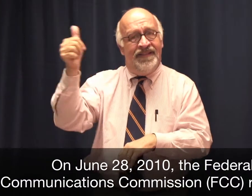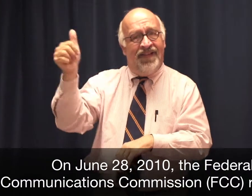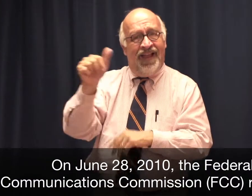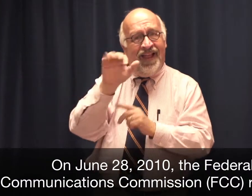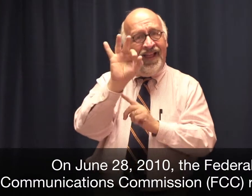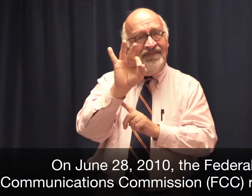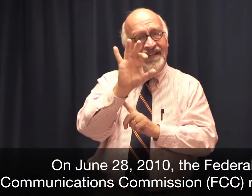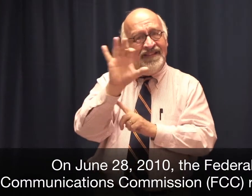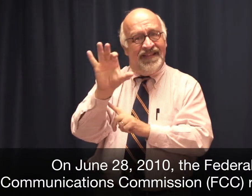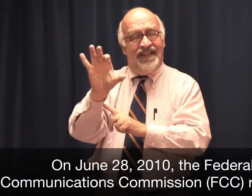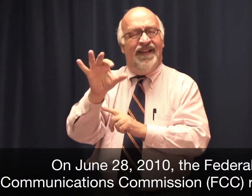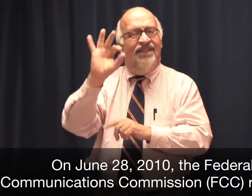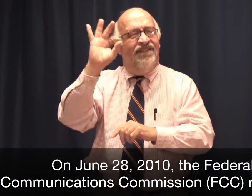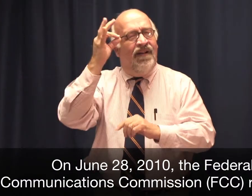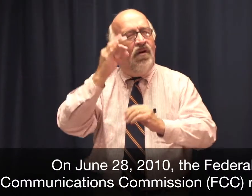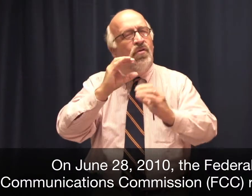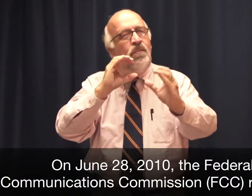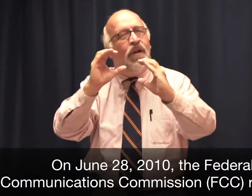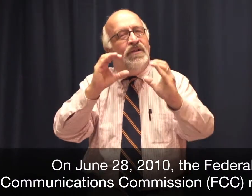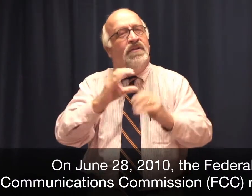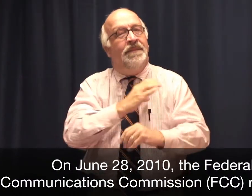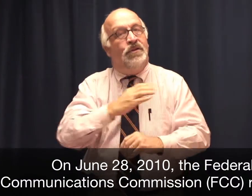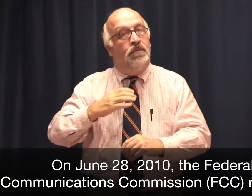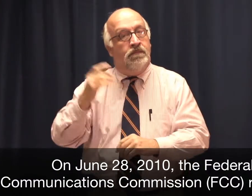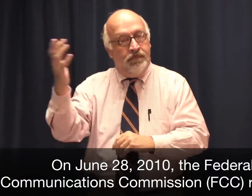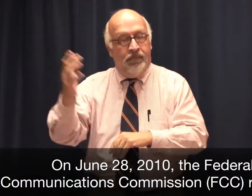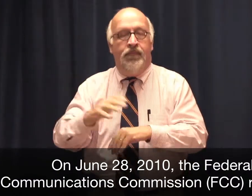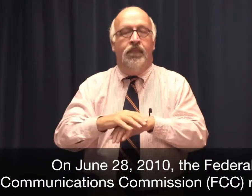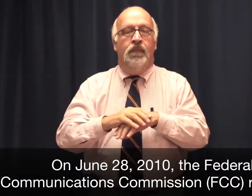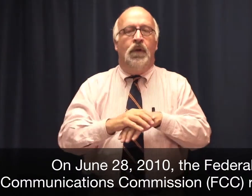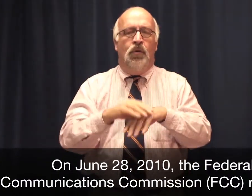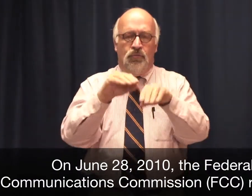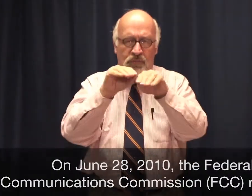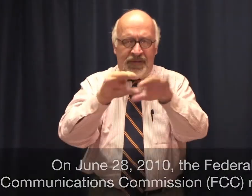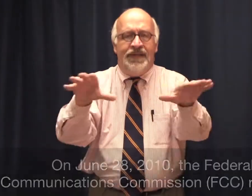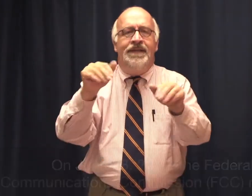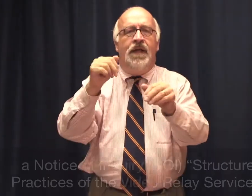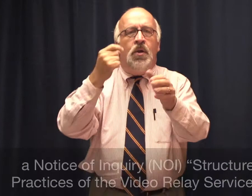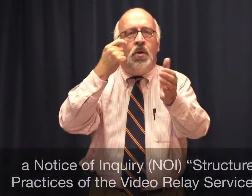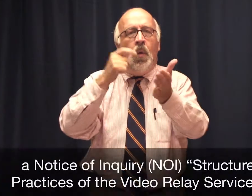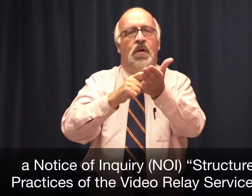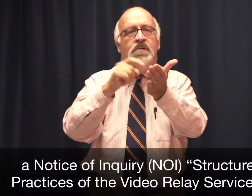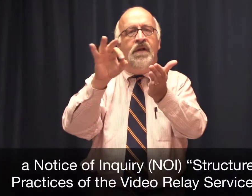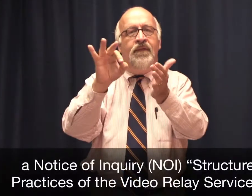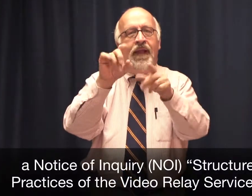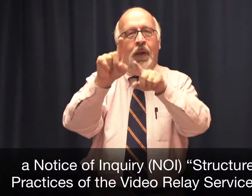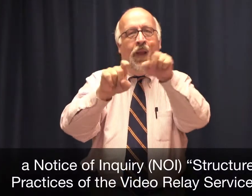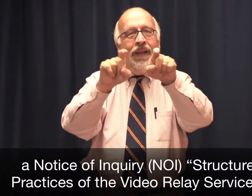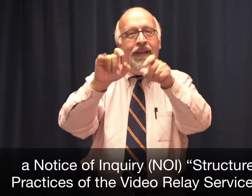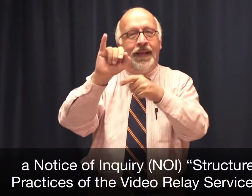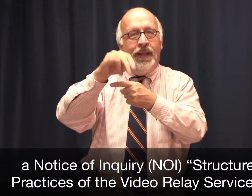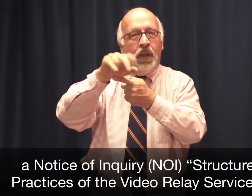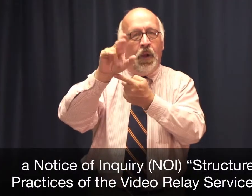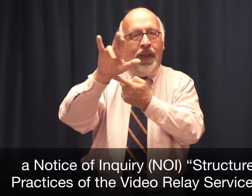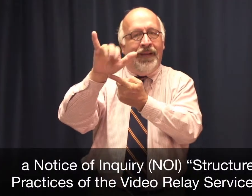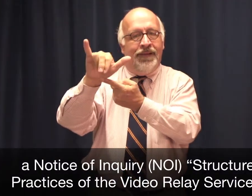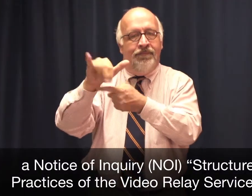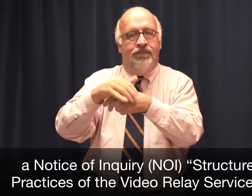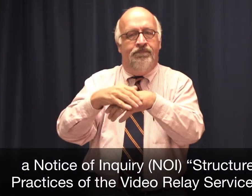On June 28, 2010, the FCC, Federal Communications Commission, released a Notice of